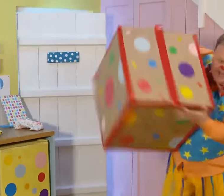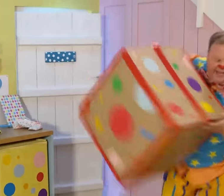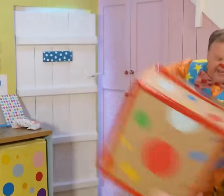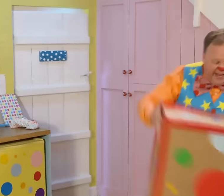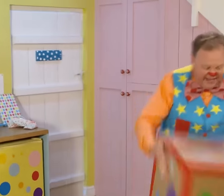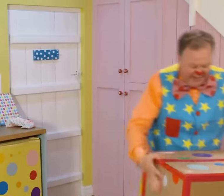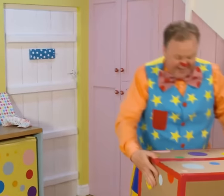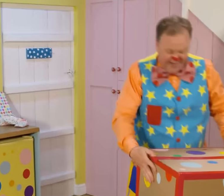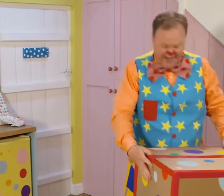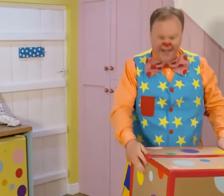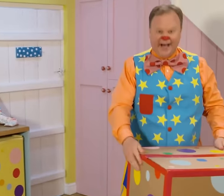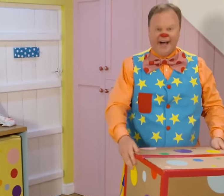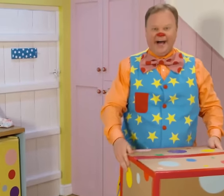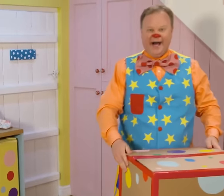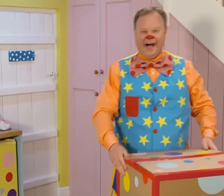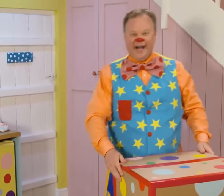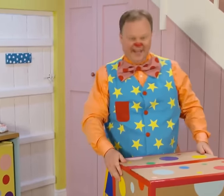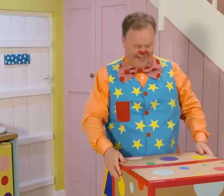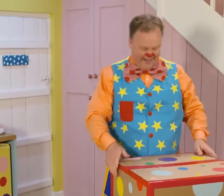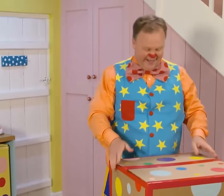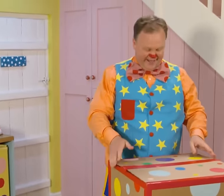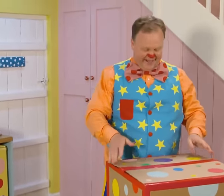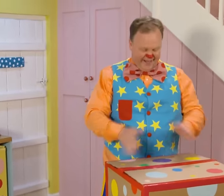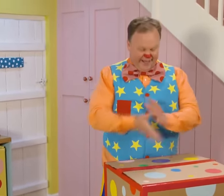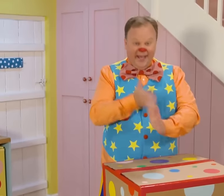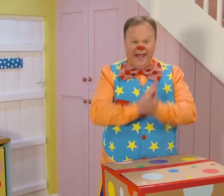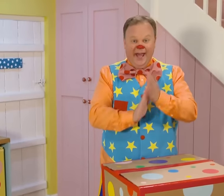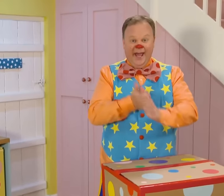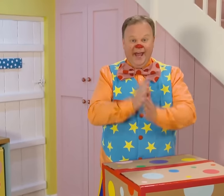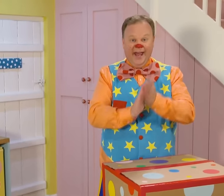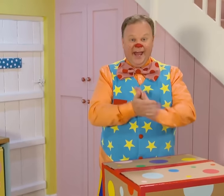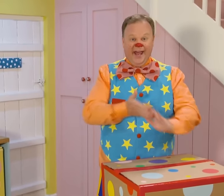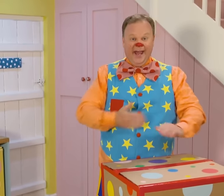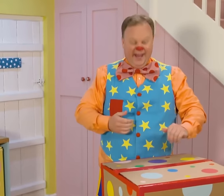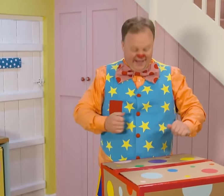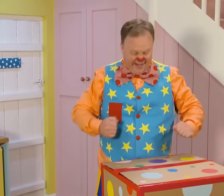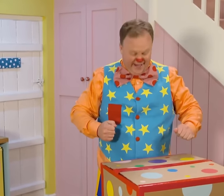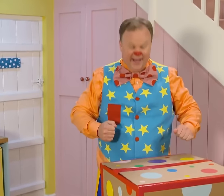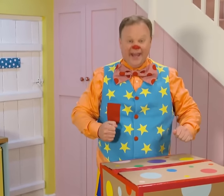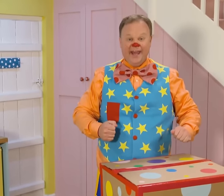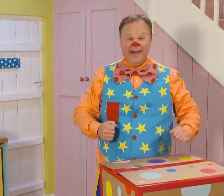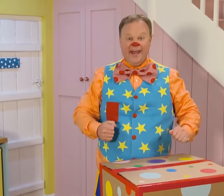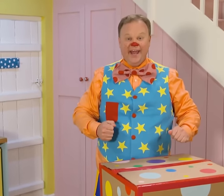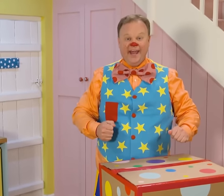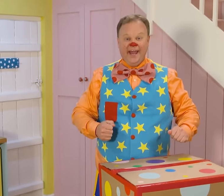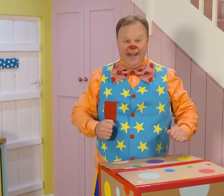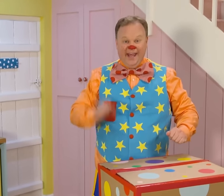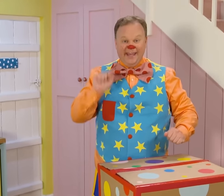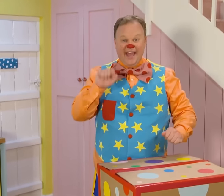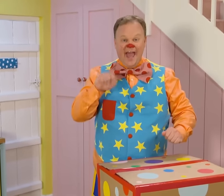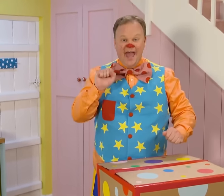Gently does it, Mr. Tumble. Well done. Are you going to open the box?